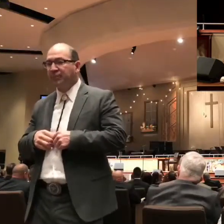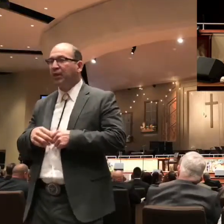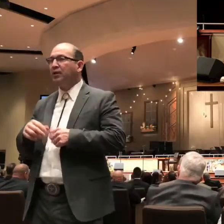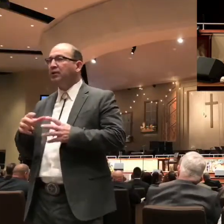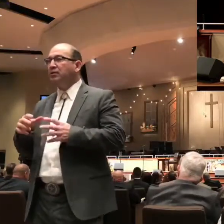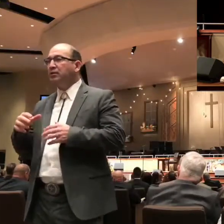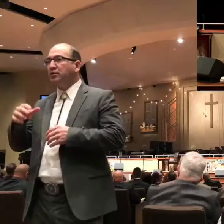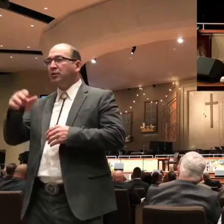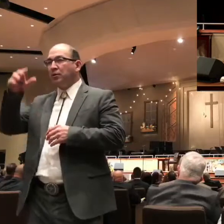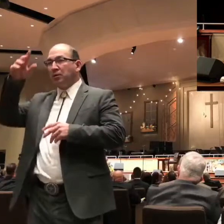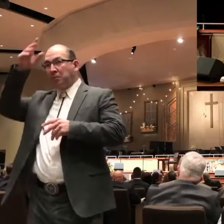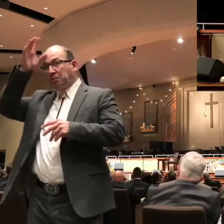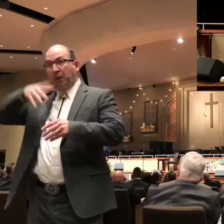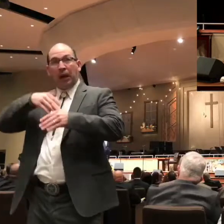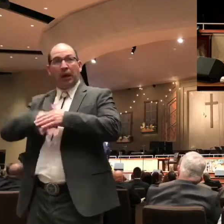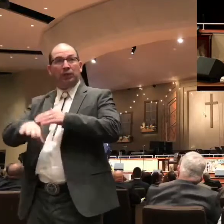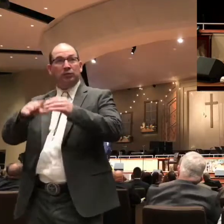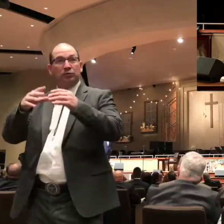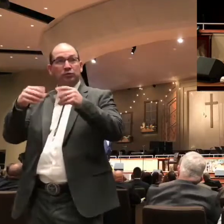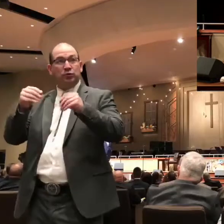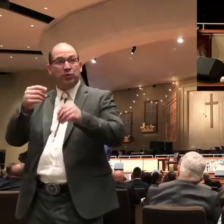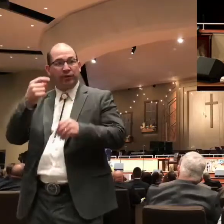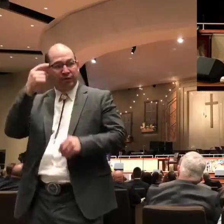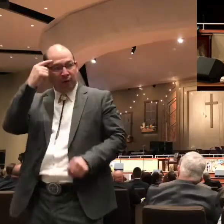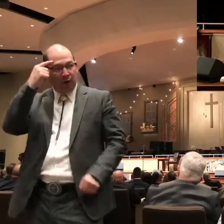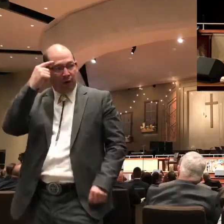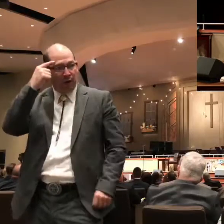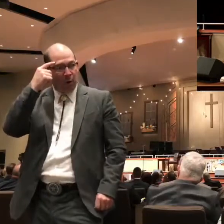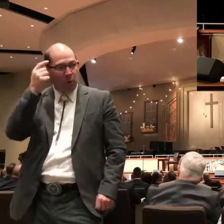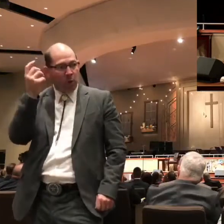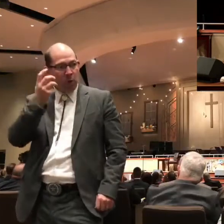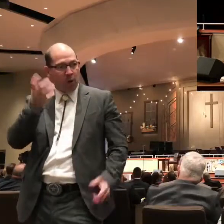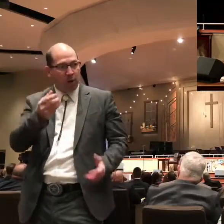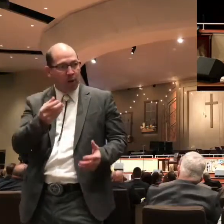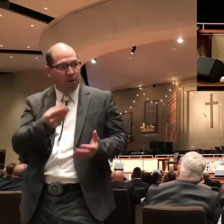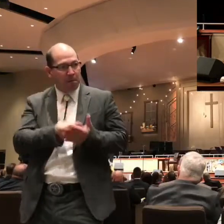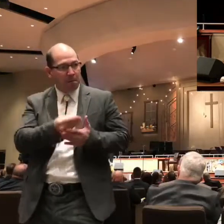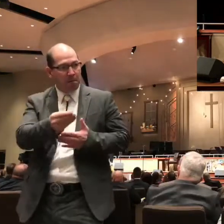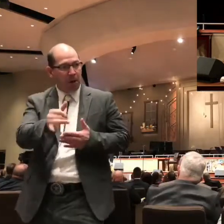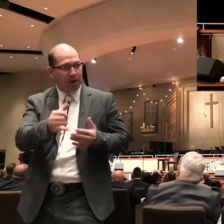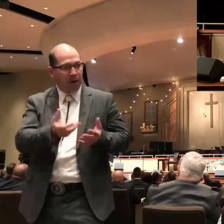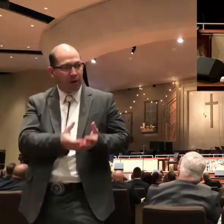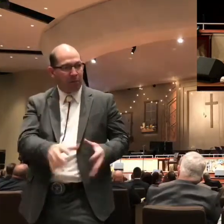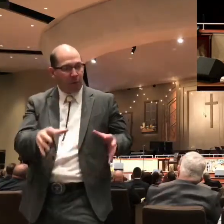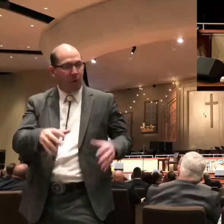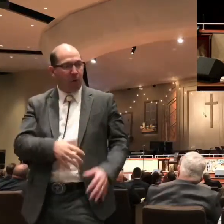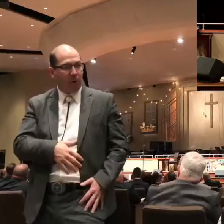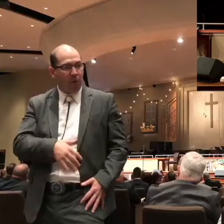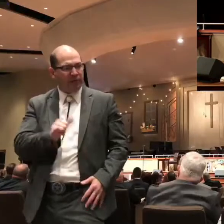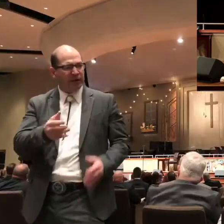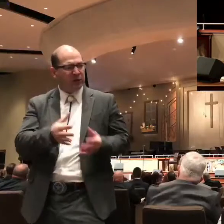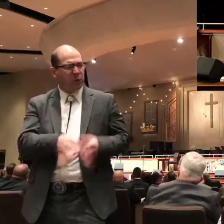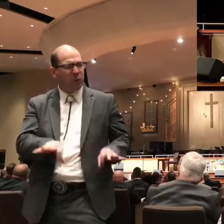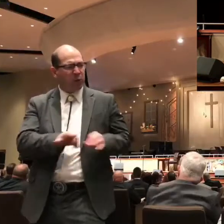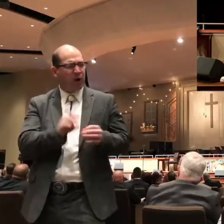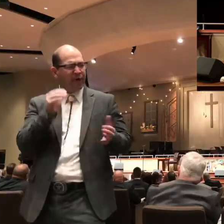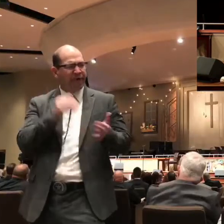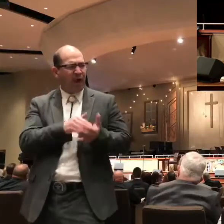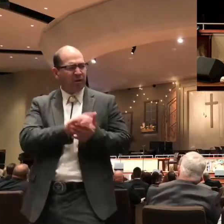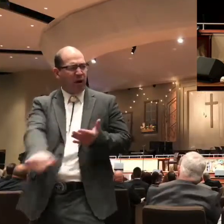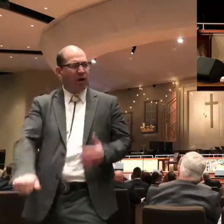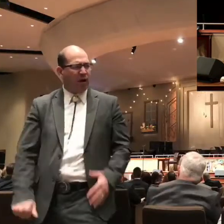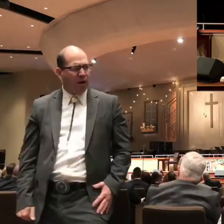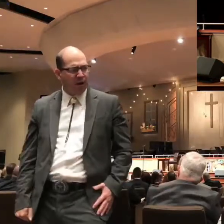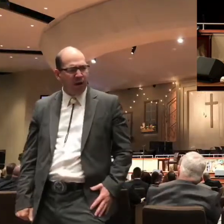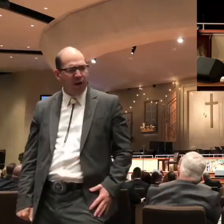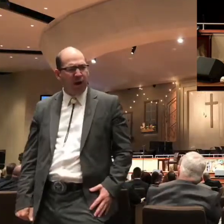he saw that bowl with the cat's food. And he thought, man, that is a very rare bowl. That bowl is worth thousands of dollars. He